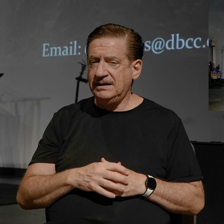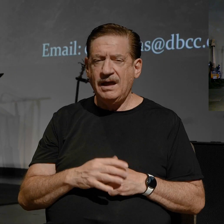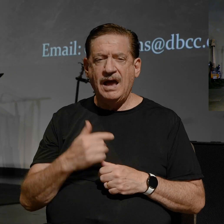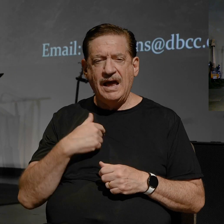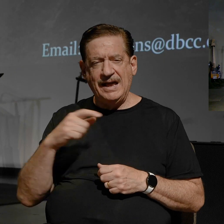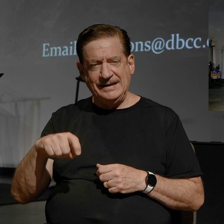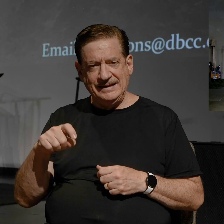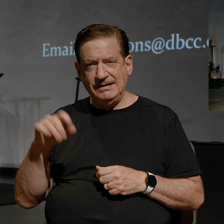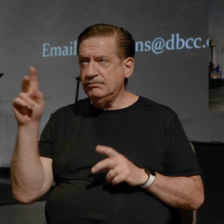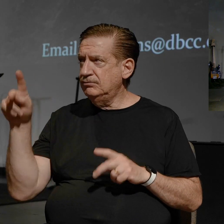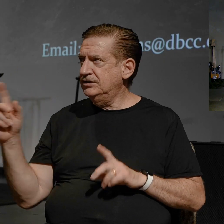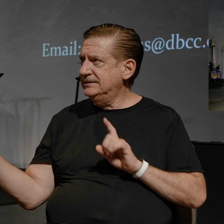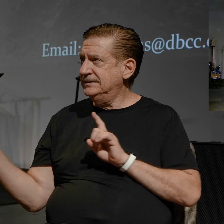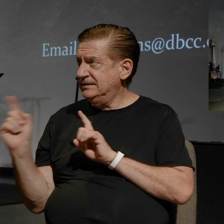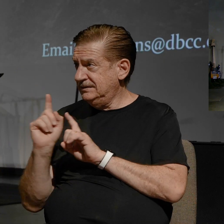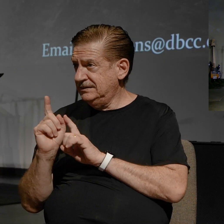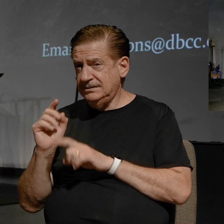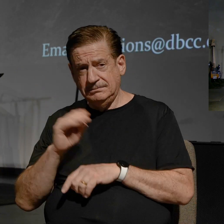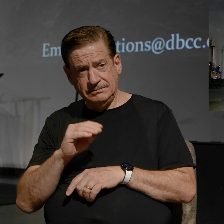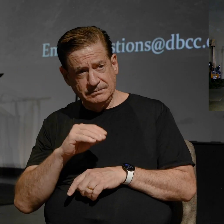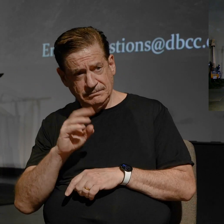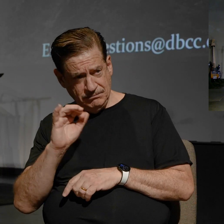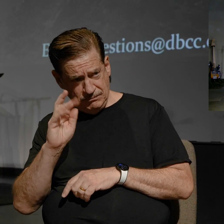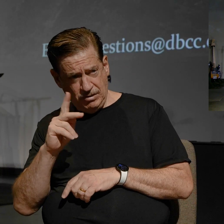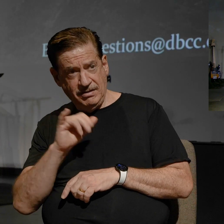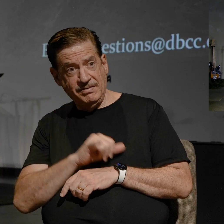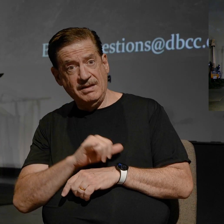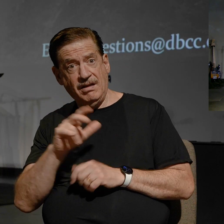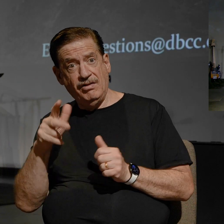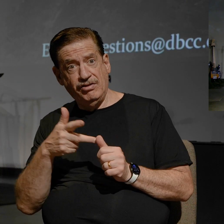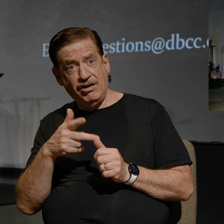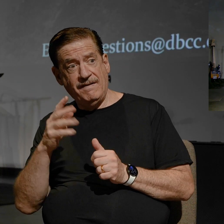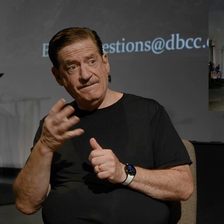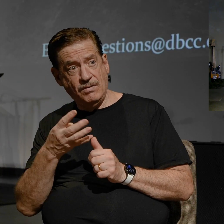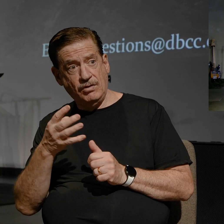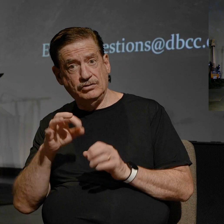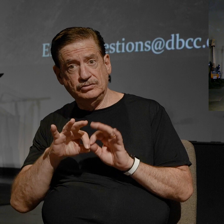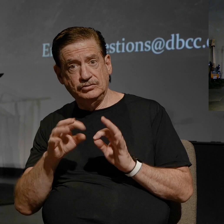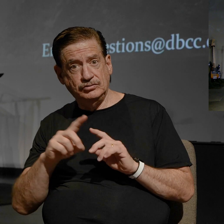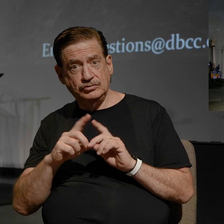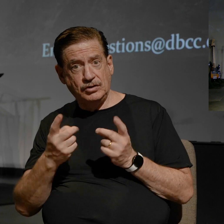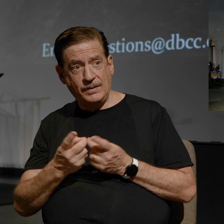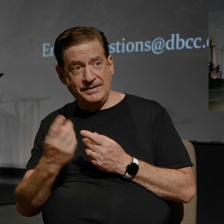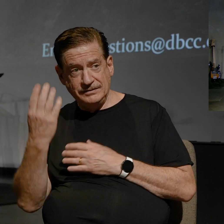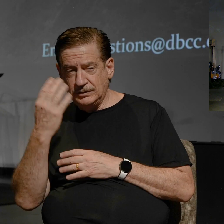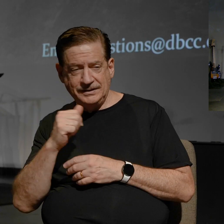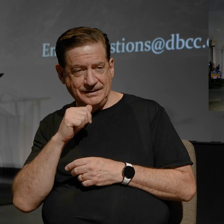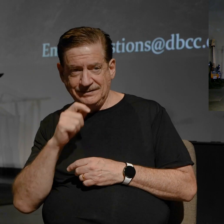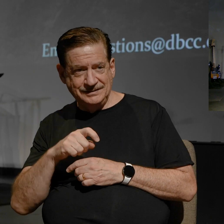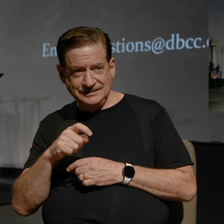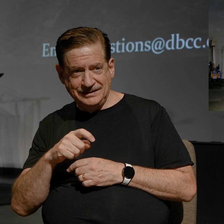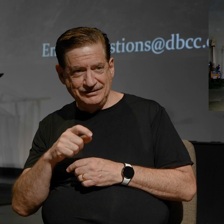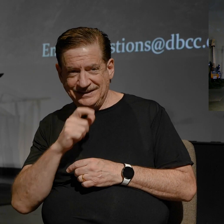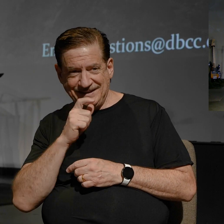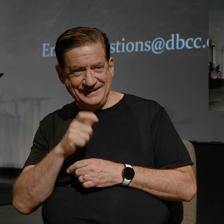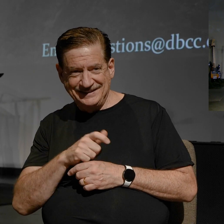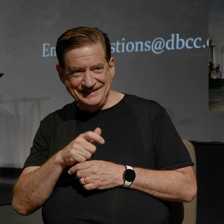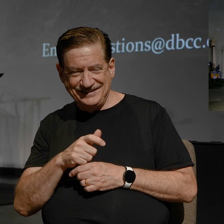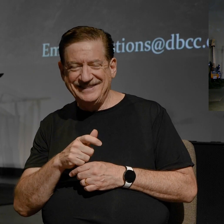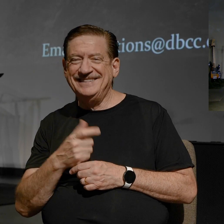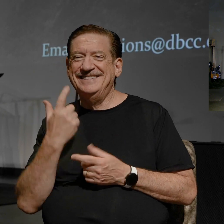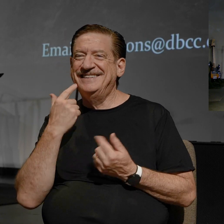I need a person to come alongside me and say, hey, Mark, that third and fourth donut this morning, not necessary. Not